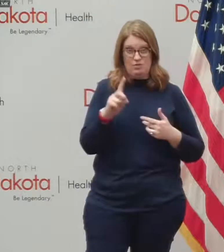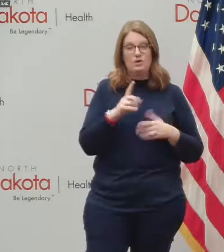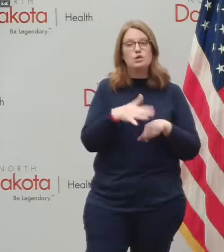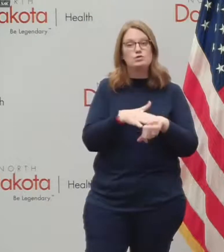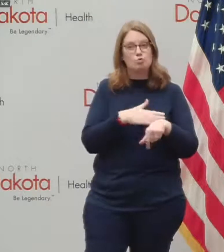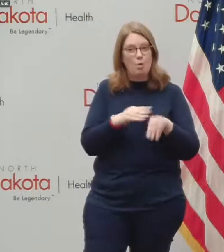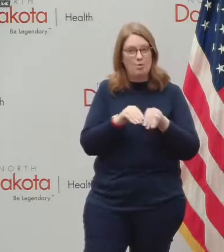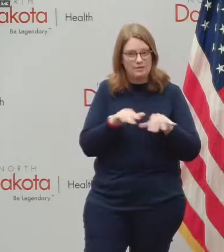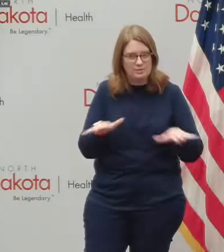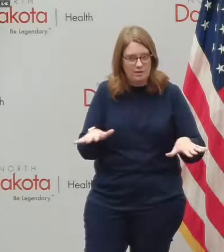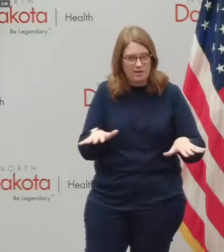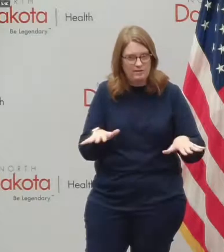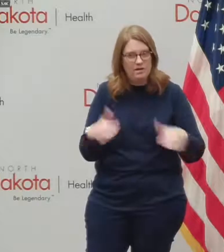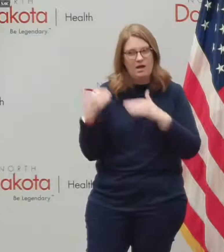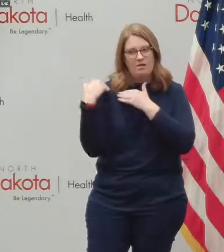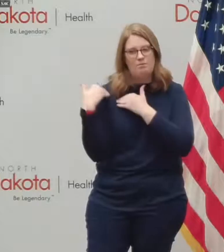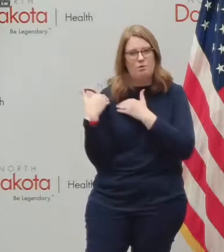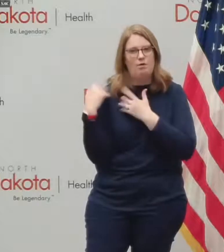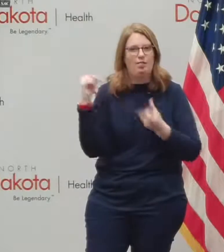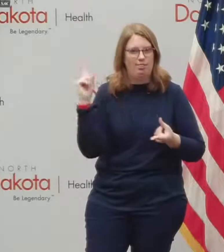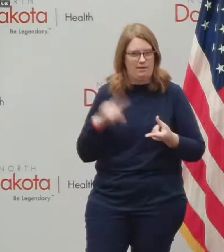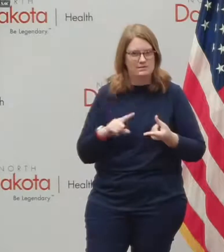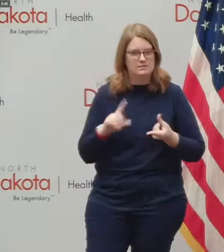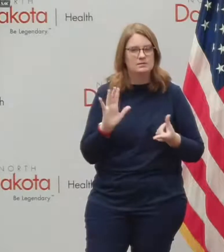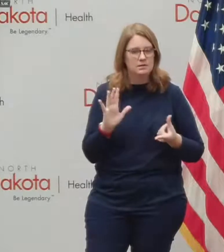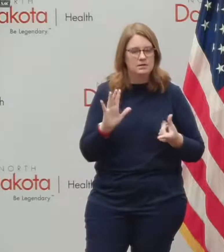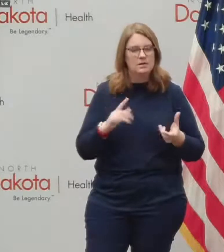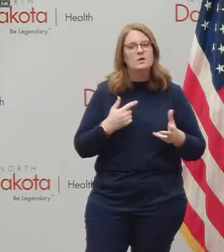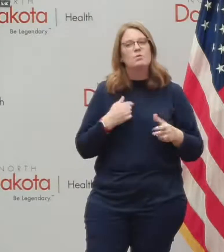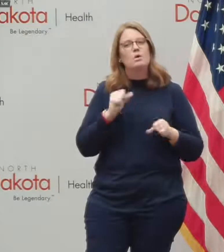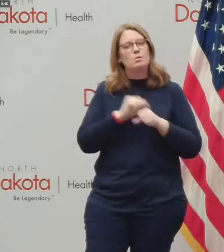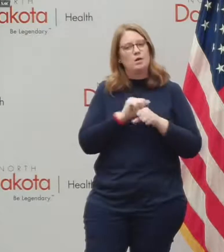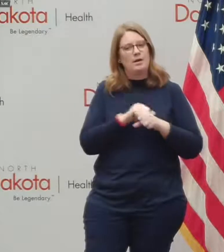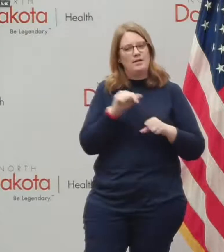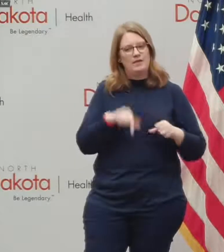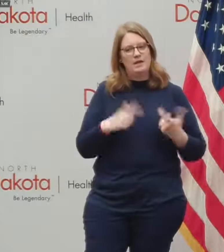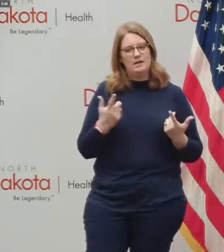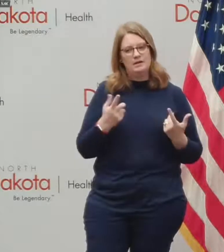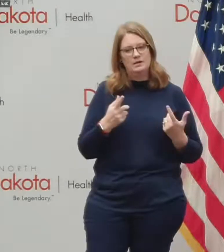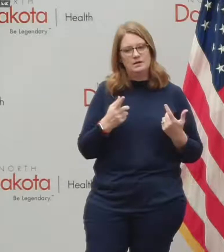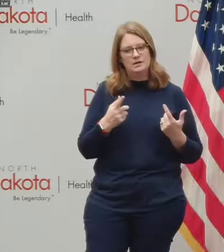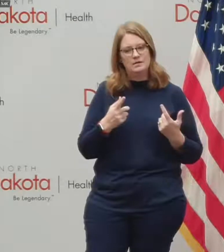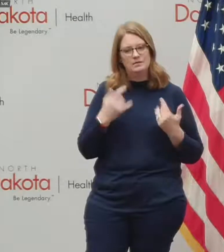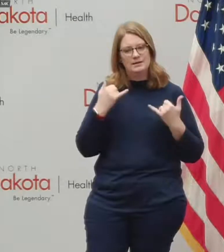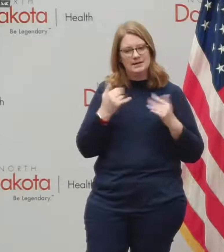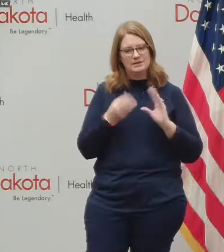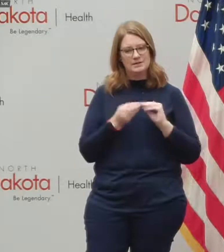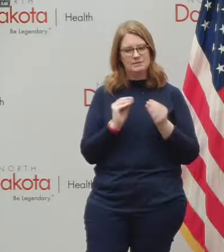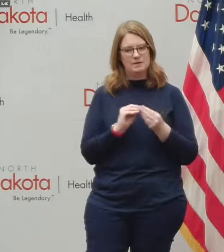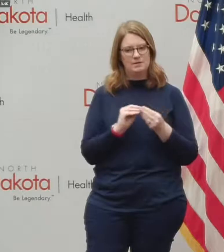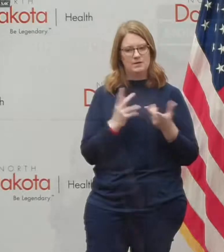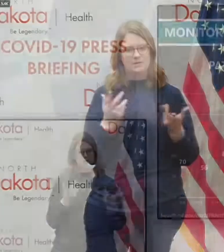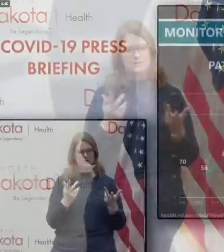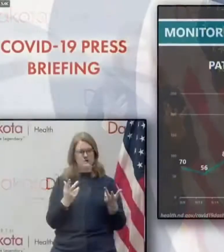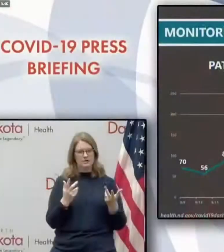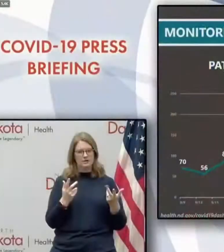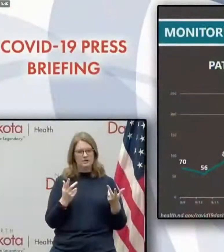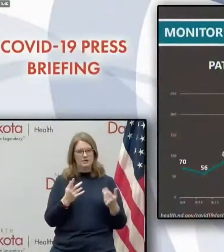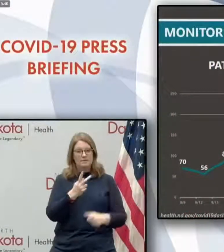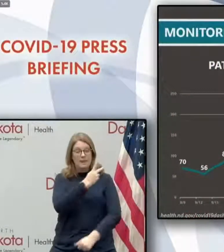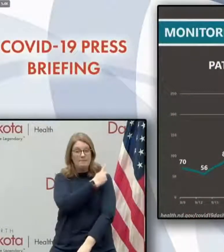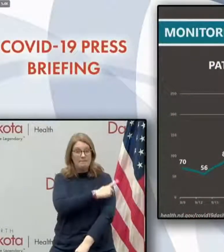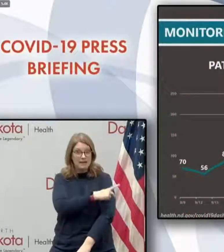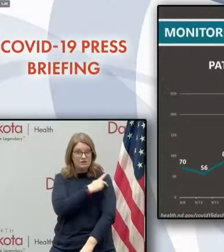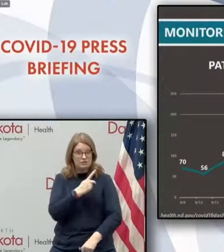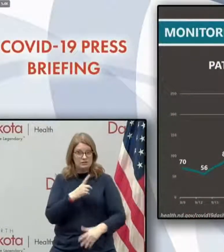lessen the burden. And again, as we say, we're working on this, but let's just take a look at some numbers here that we have here. Patients that are coming